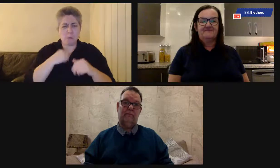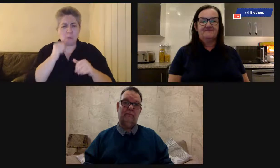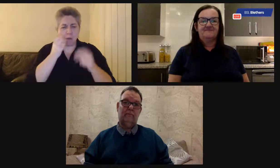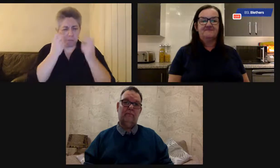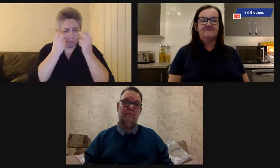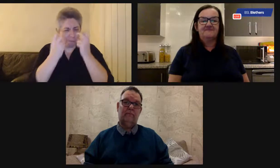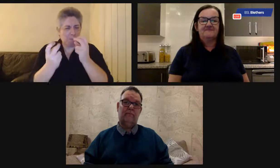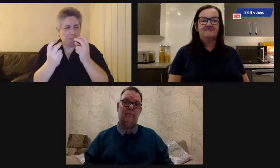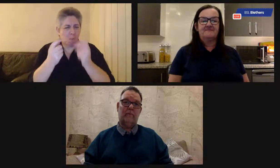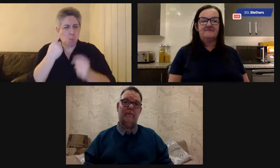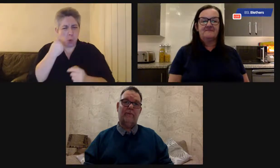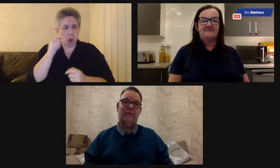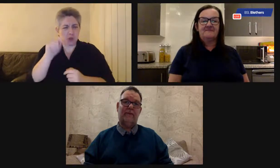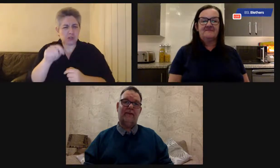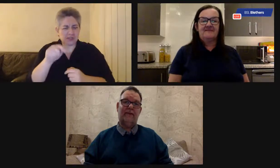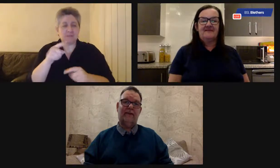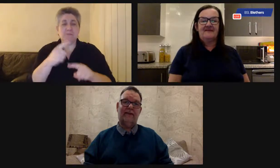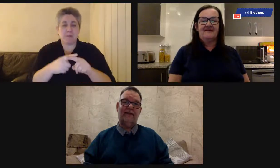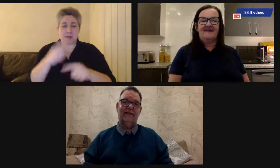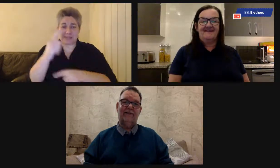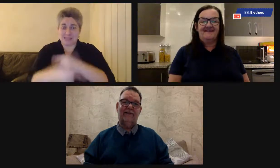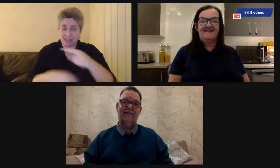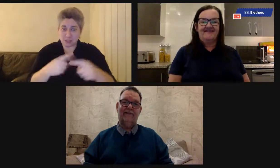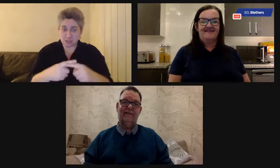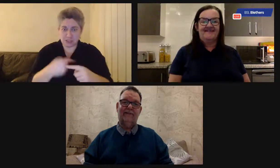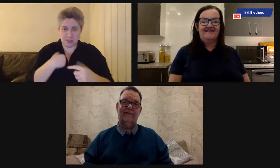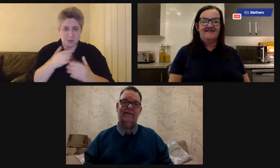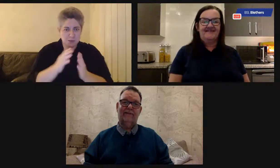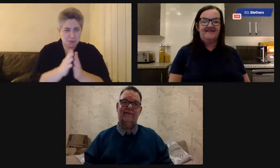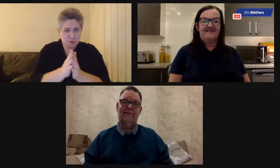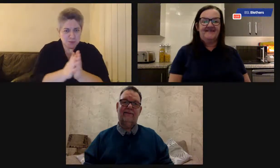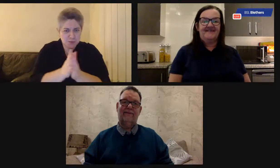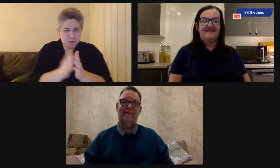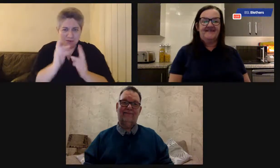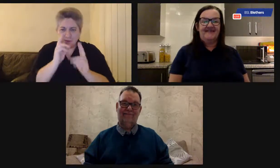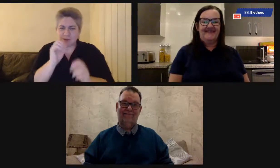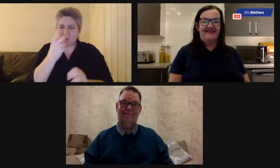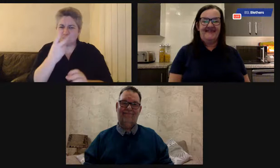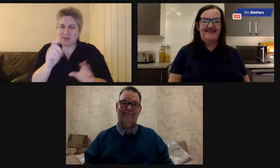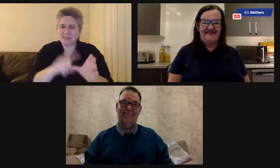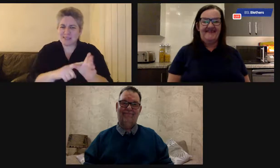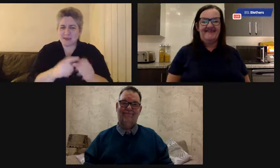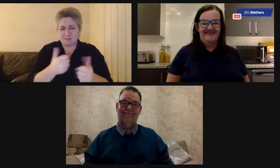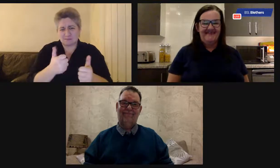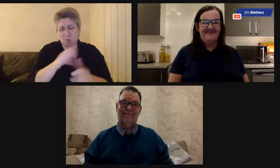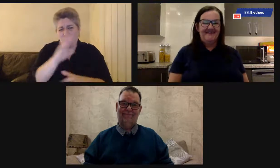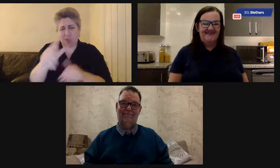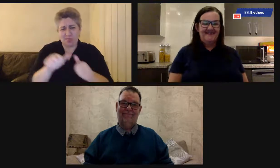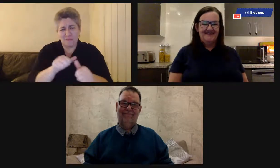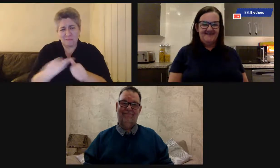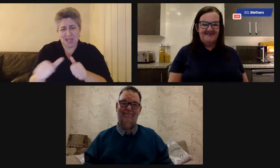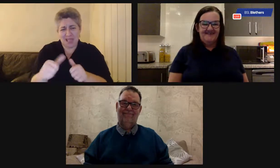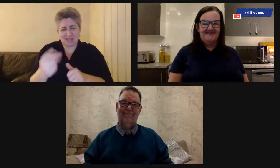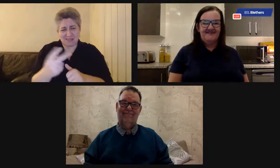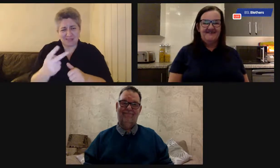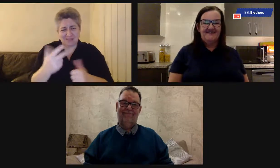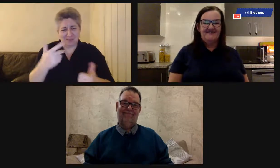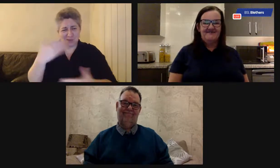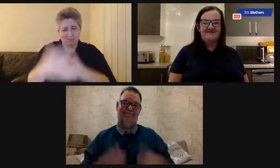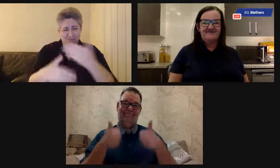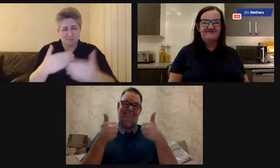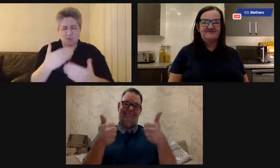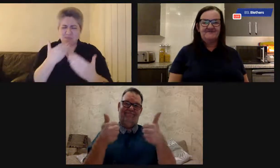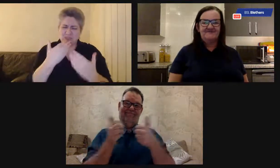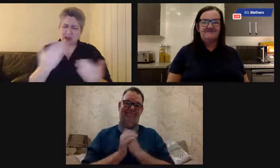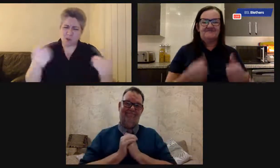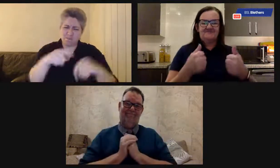50 plus, and keep an eye out and see what's going to happen next year, because from your